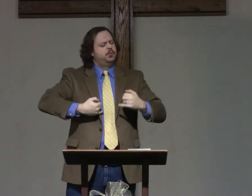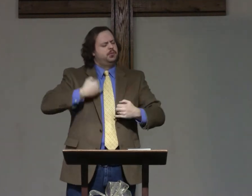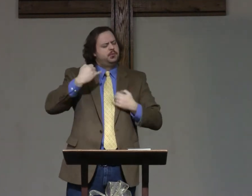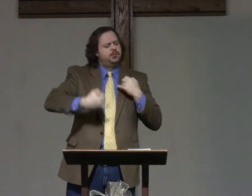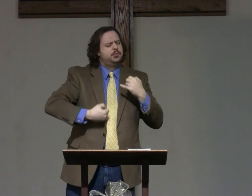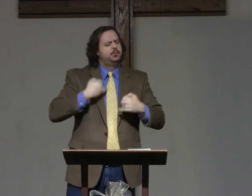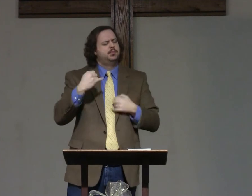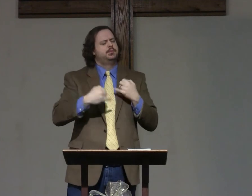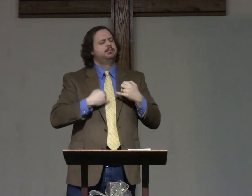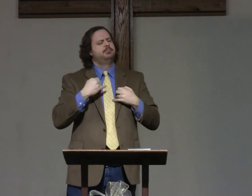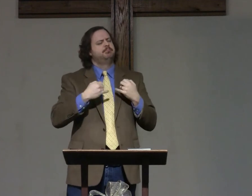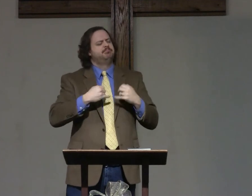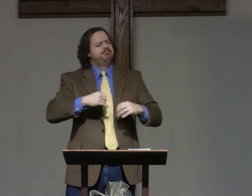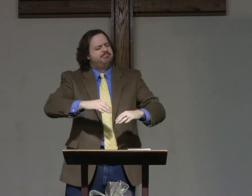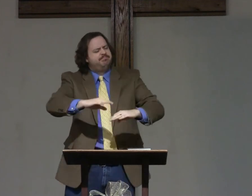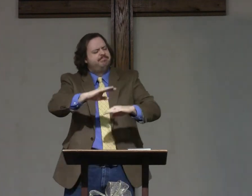blessings and happiness and peace and joy